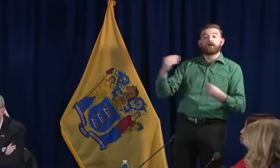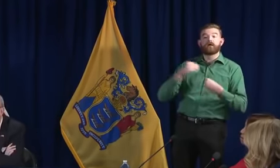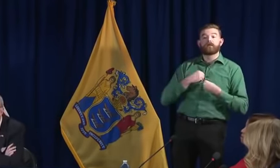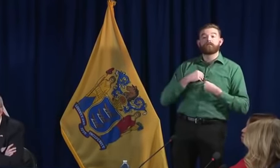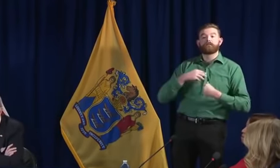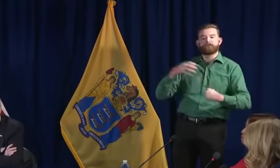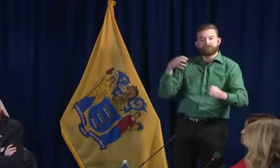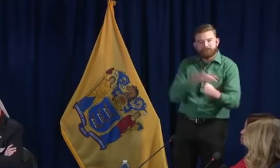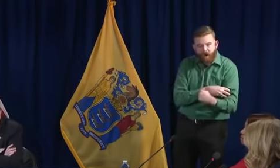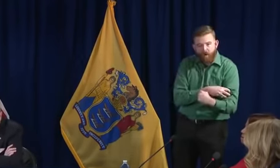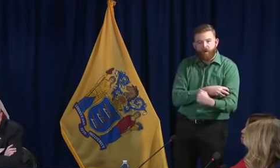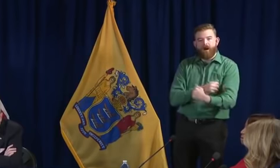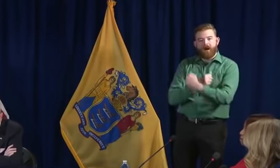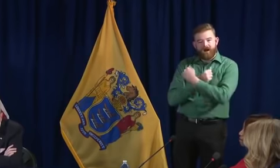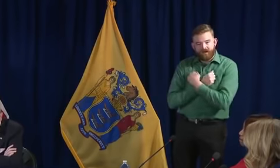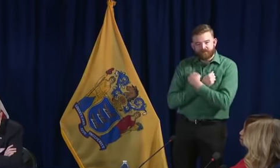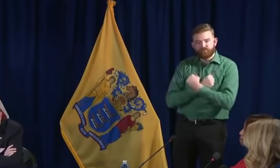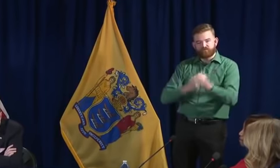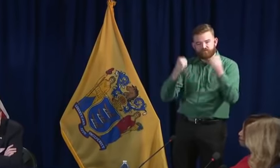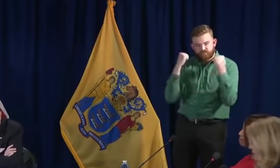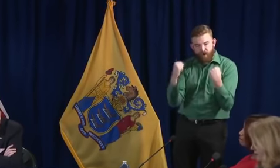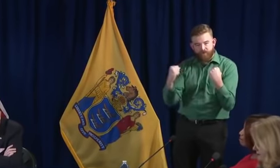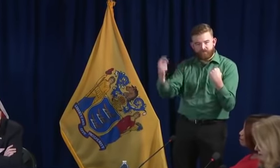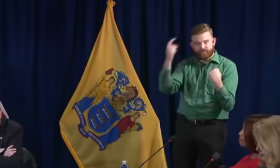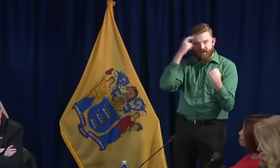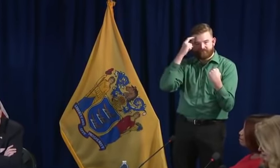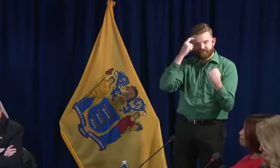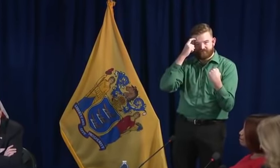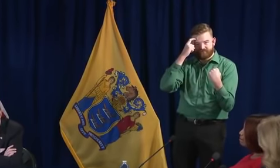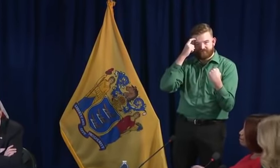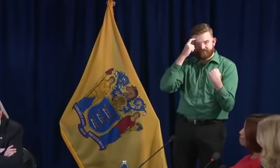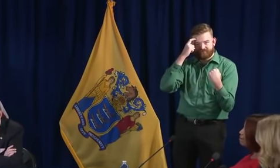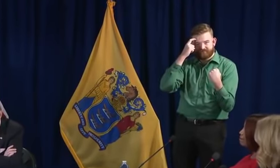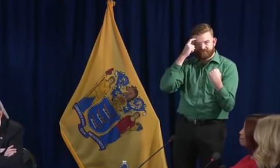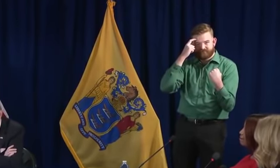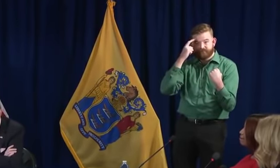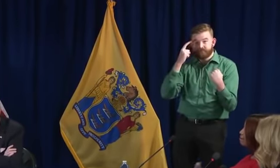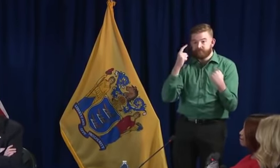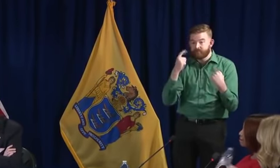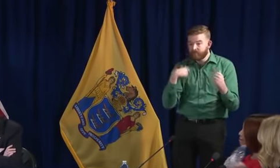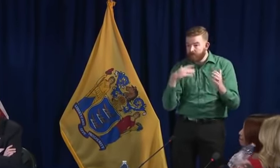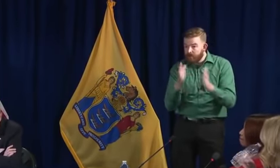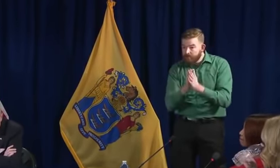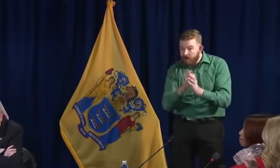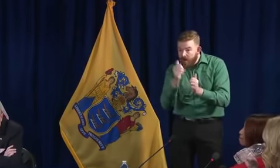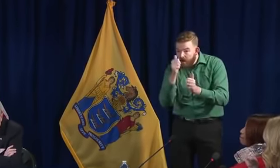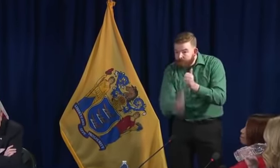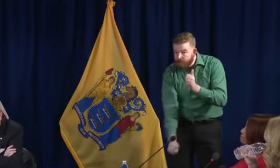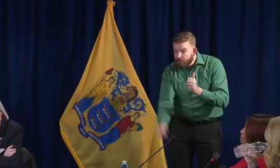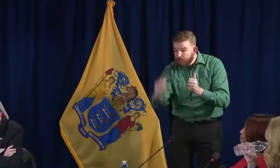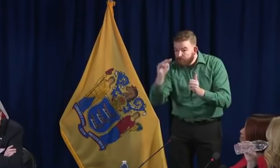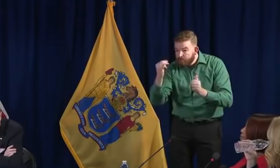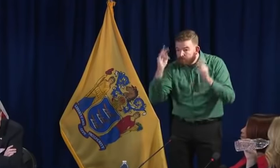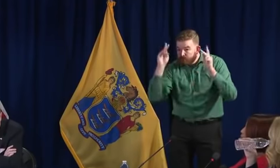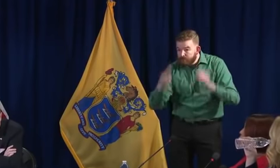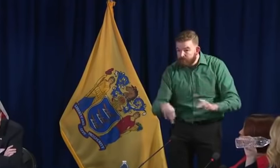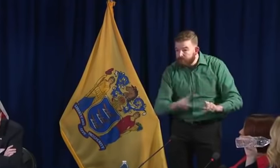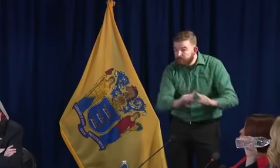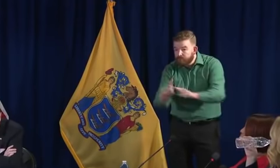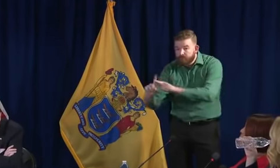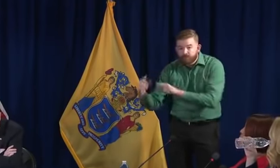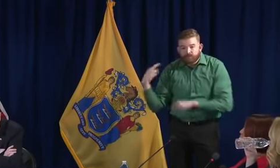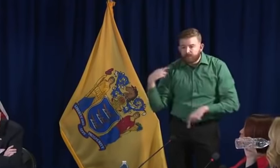close my comments today, I ask every New Jerseyan of every faith, or those of no faith, to embrace these